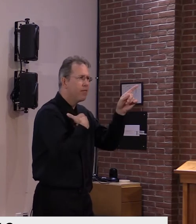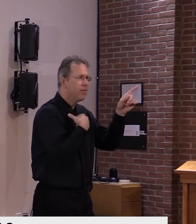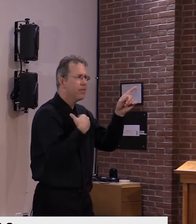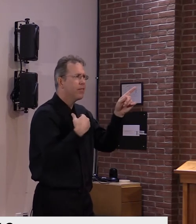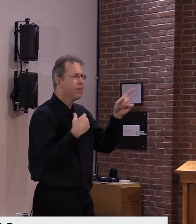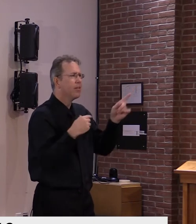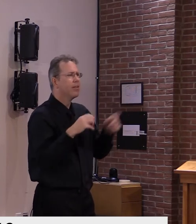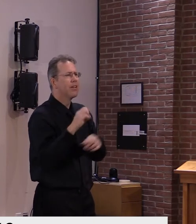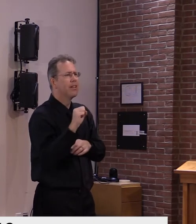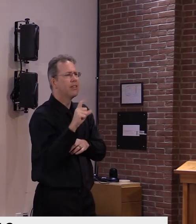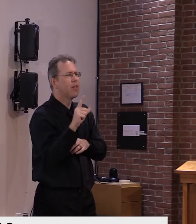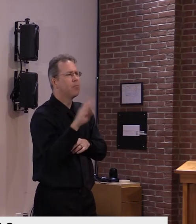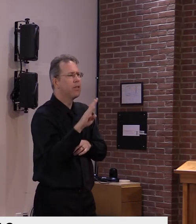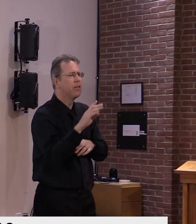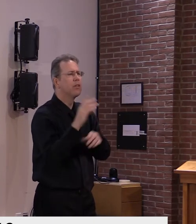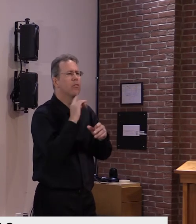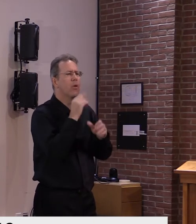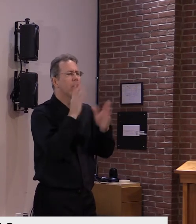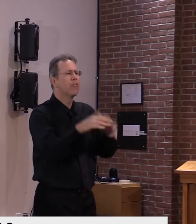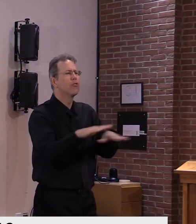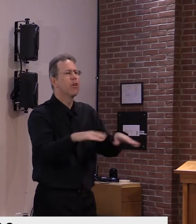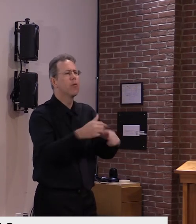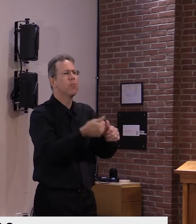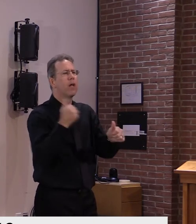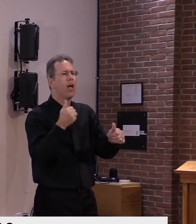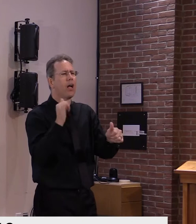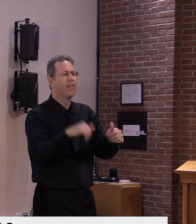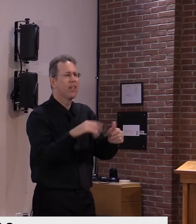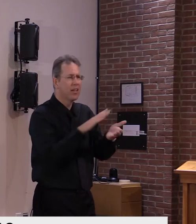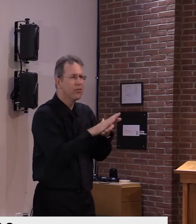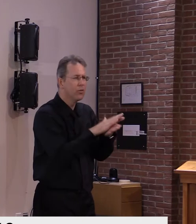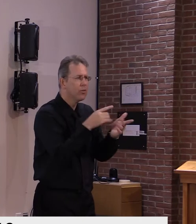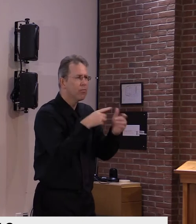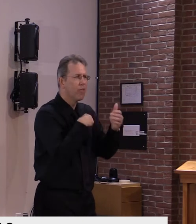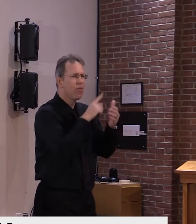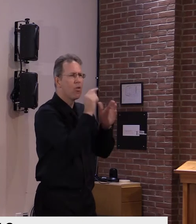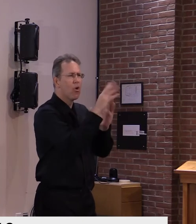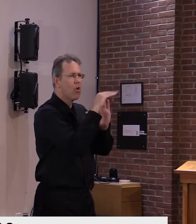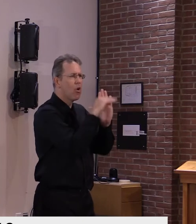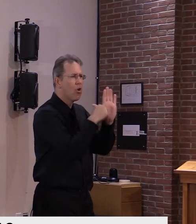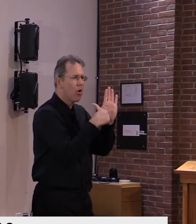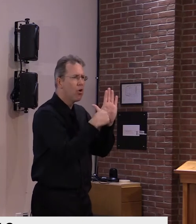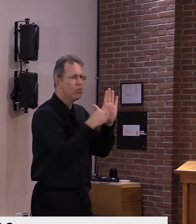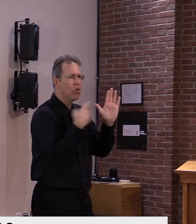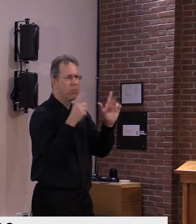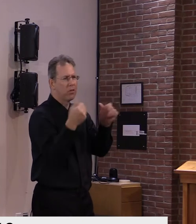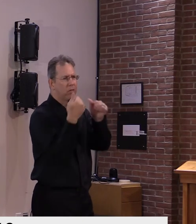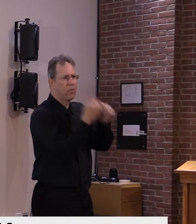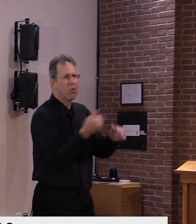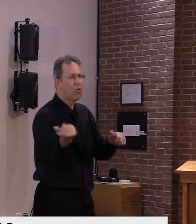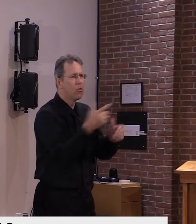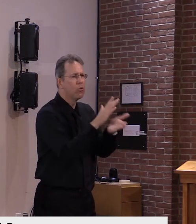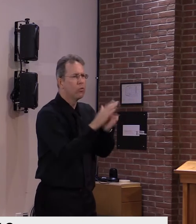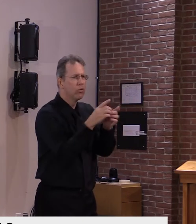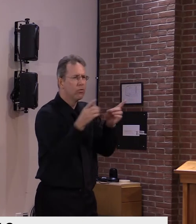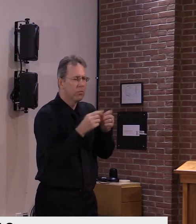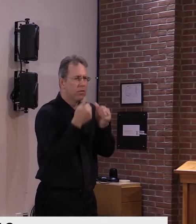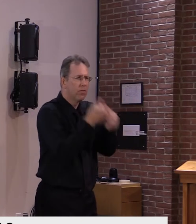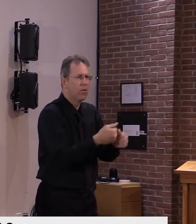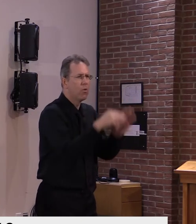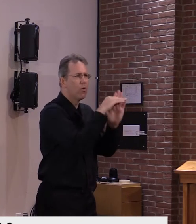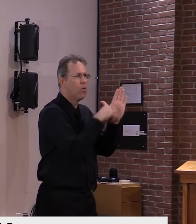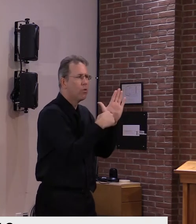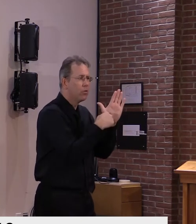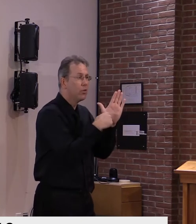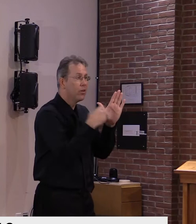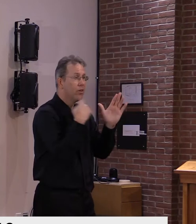that we can allocate additional federal resources to assist. But the accountability structure is basically fundamentally different than it was under No Child Left